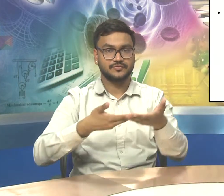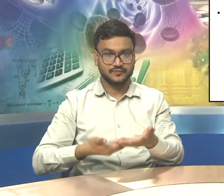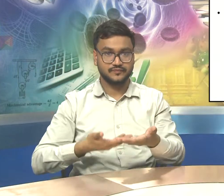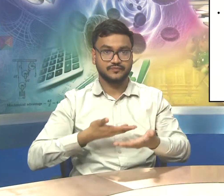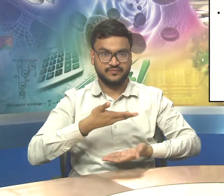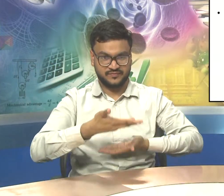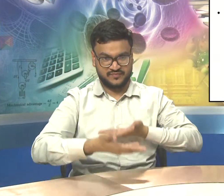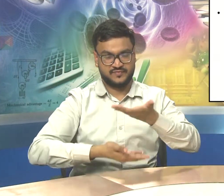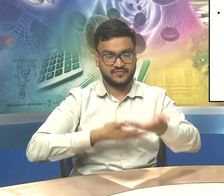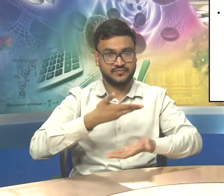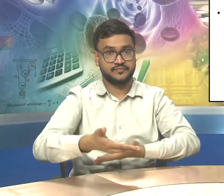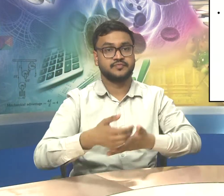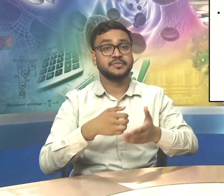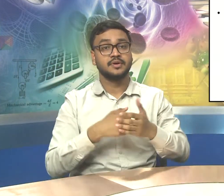Welcome back to our classes.